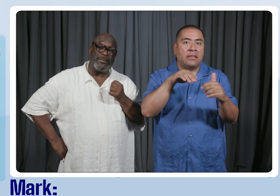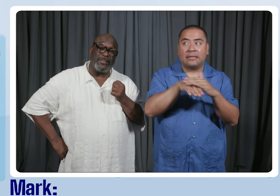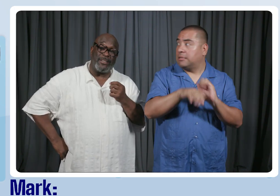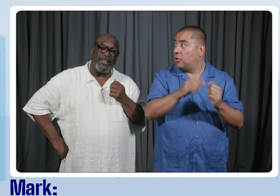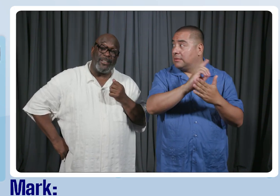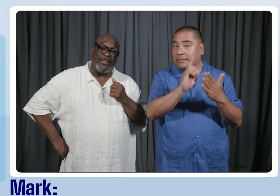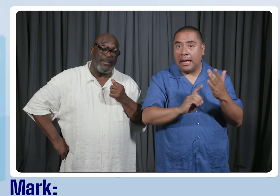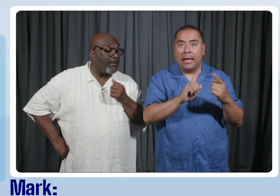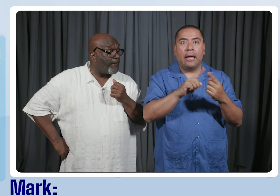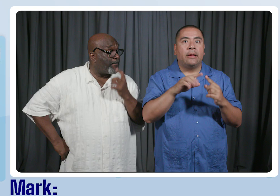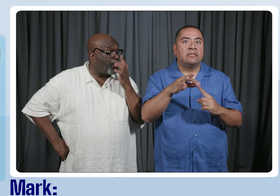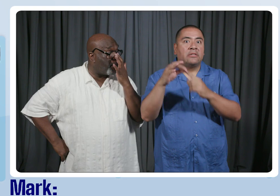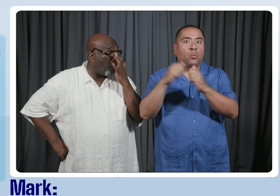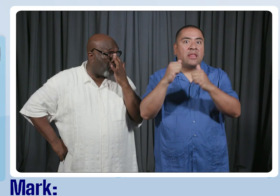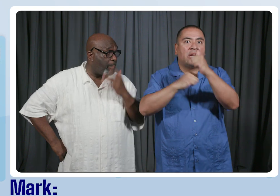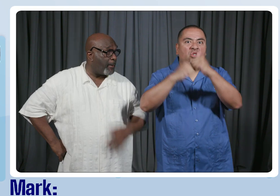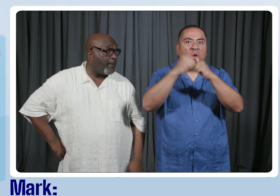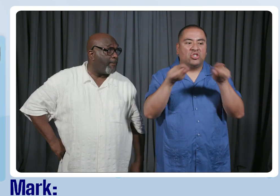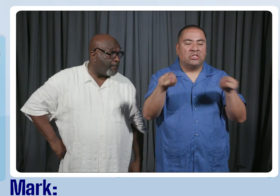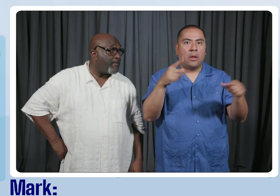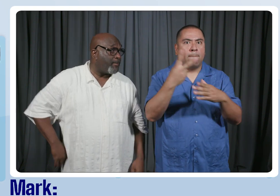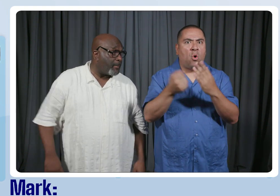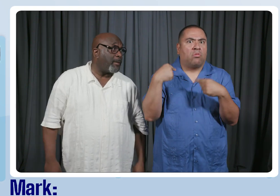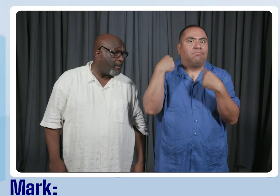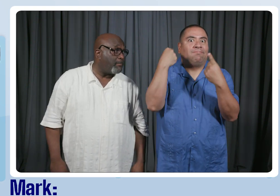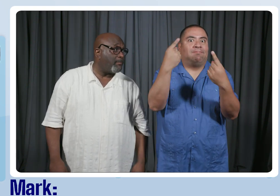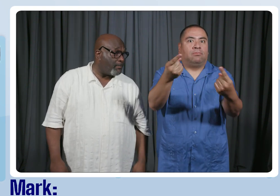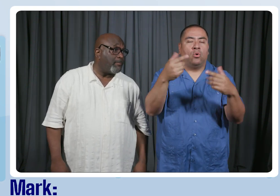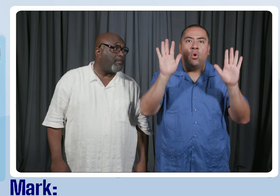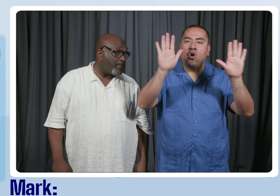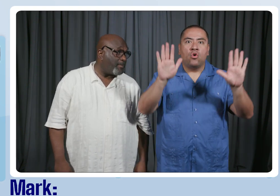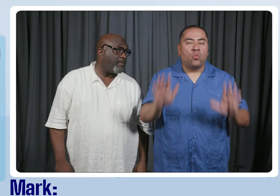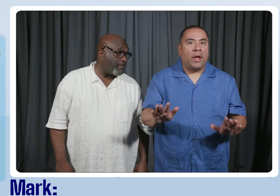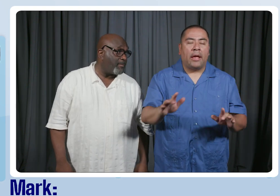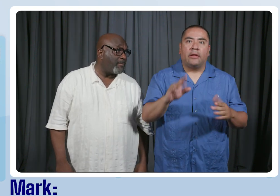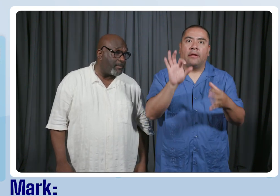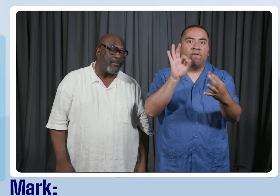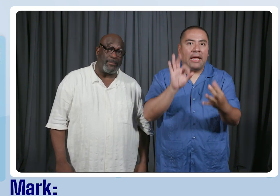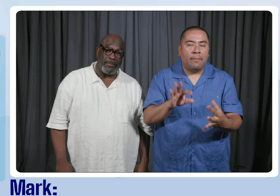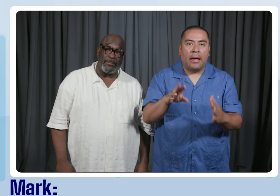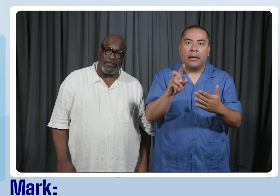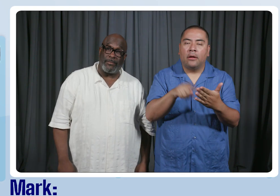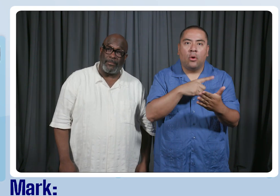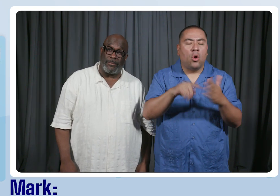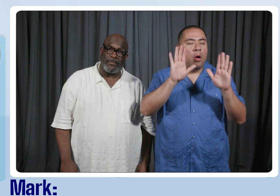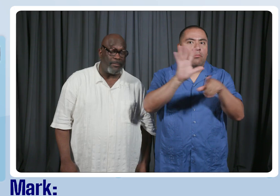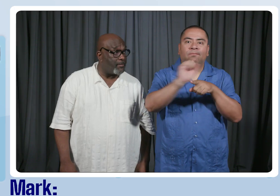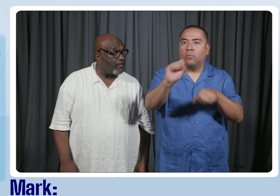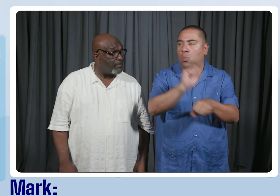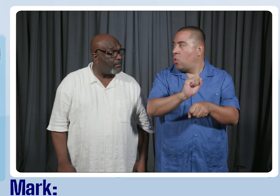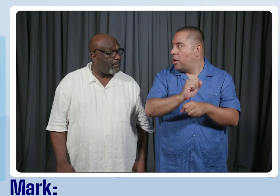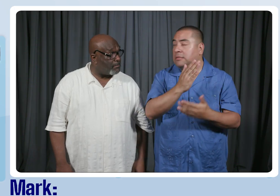They specialize in construction. They've been doing it both for a very long time. They get great reviews. They do awesome work. Some of the